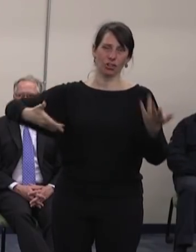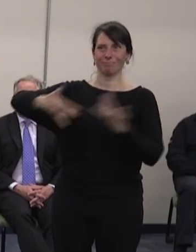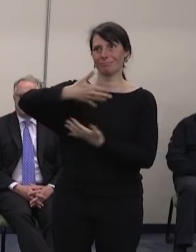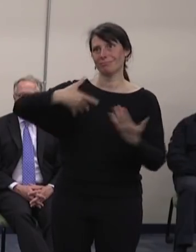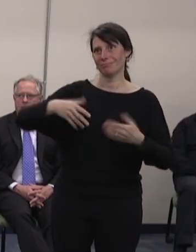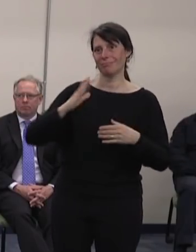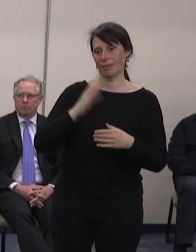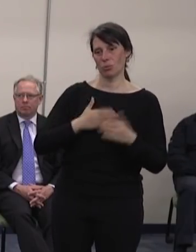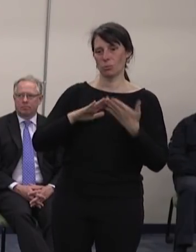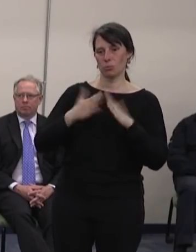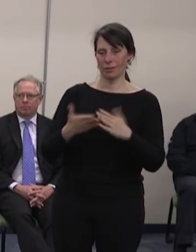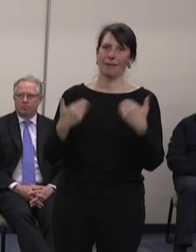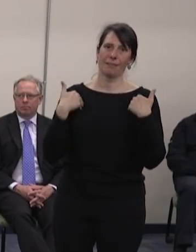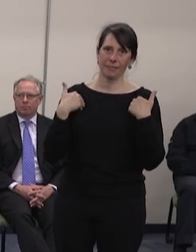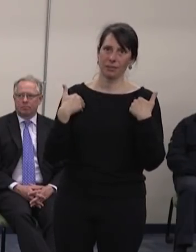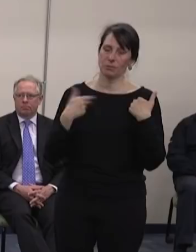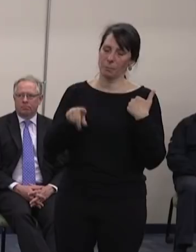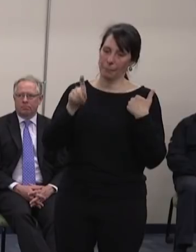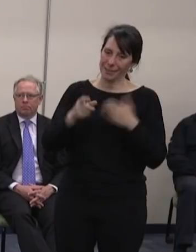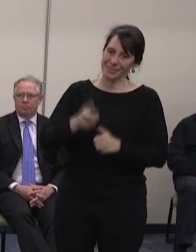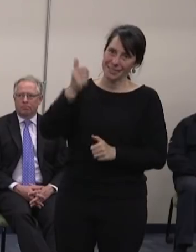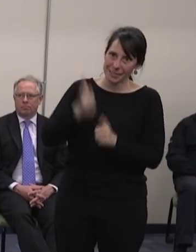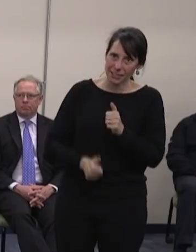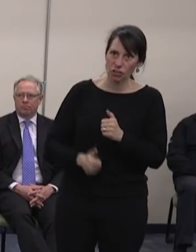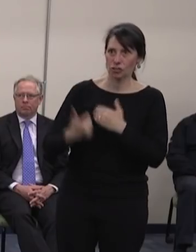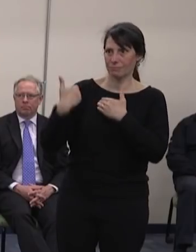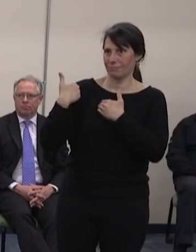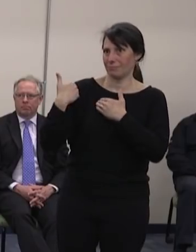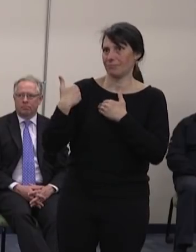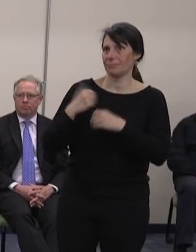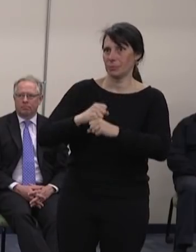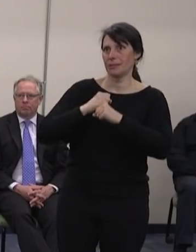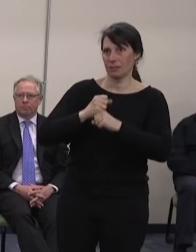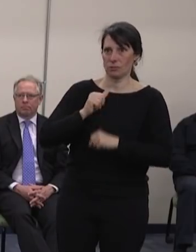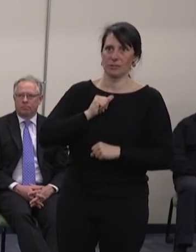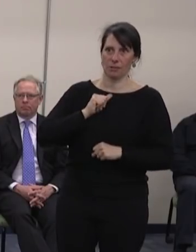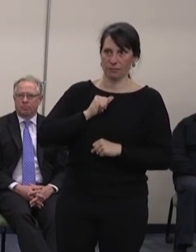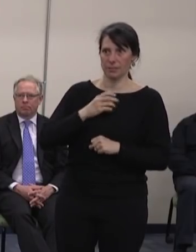each take personal protective measures to avoid exposure.